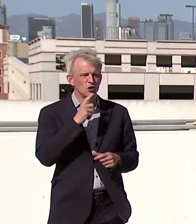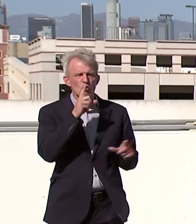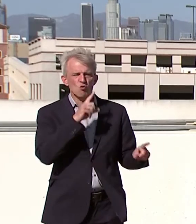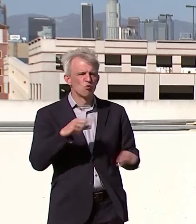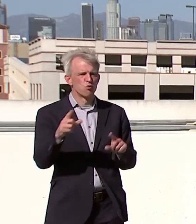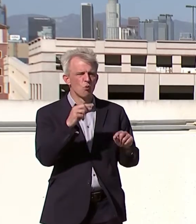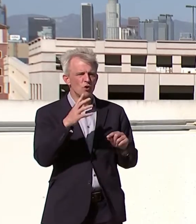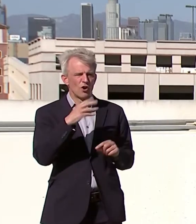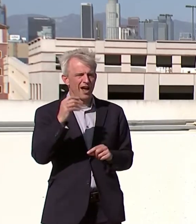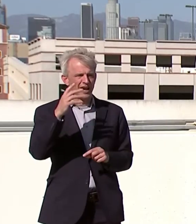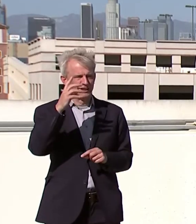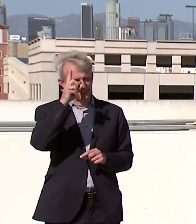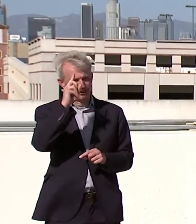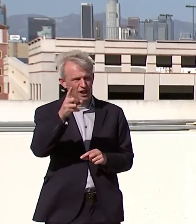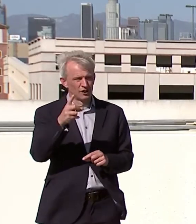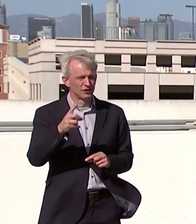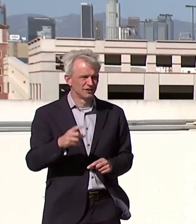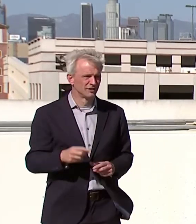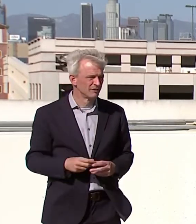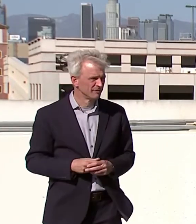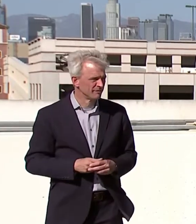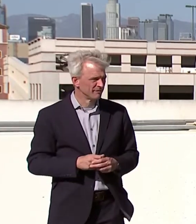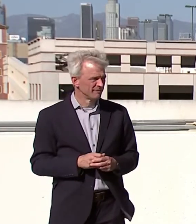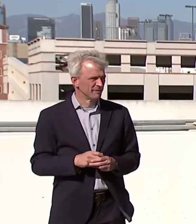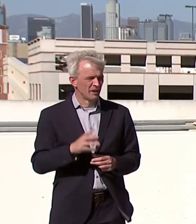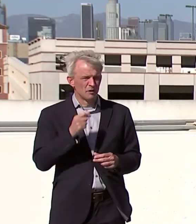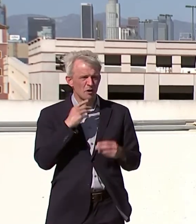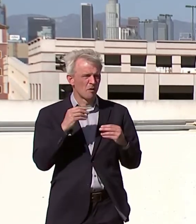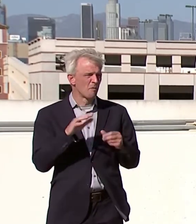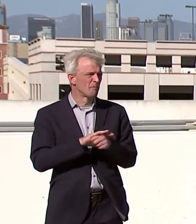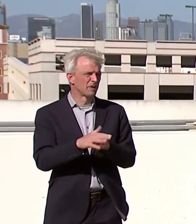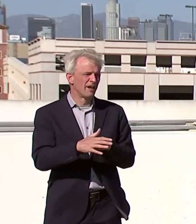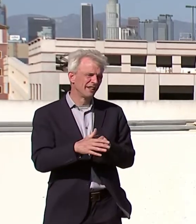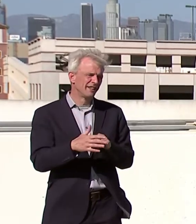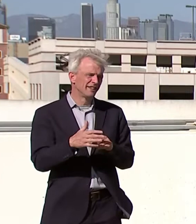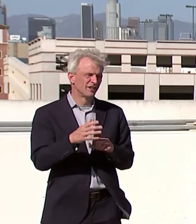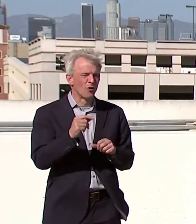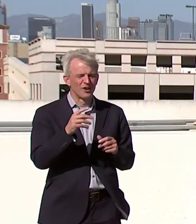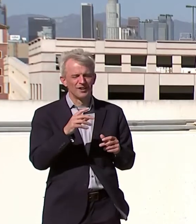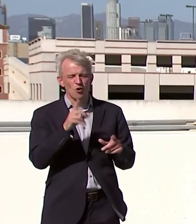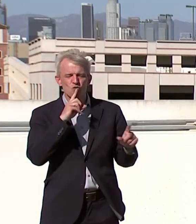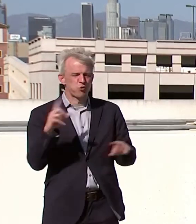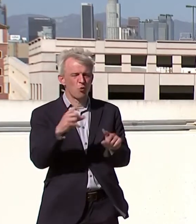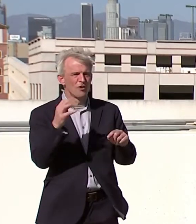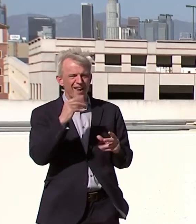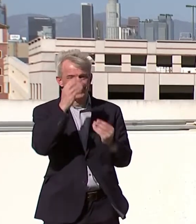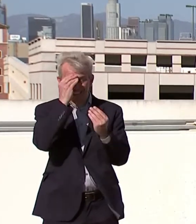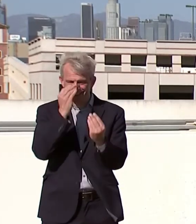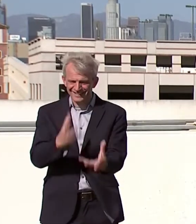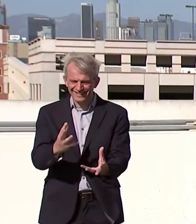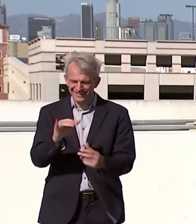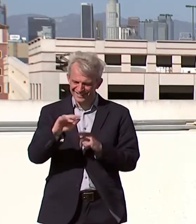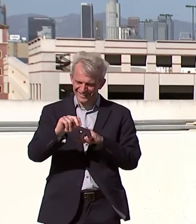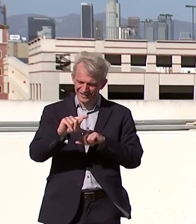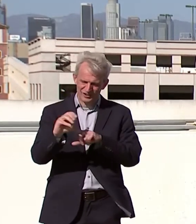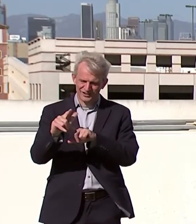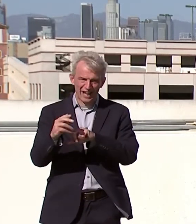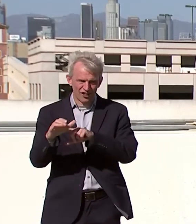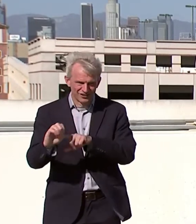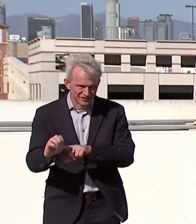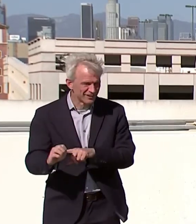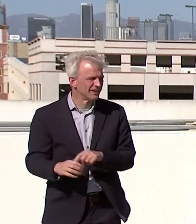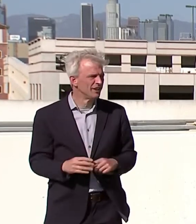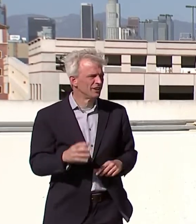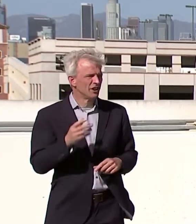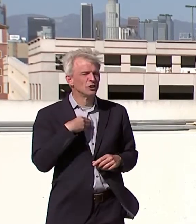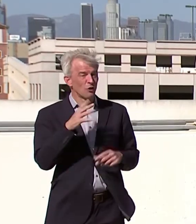true. And you find plenty of examples of it, but it doesn't mean they're widespread trends. I mean, we're talking about the entire human population. So do you find people who